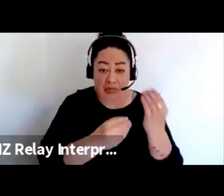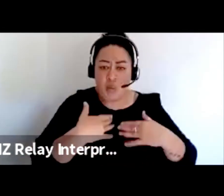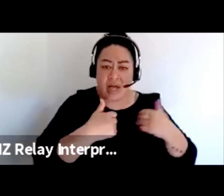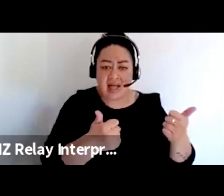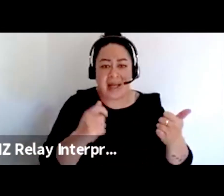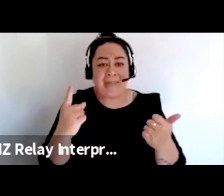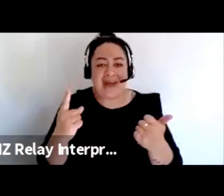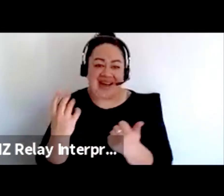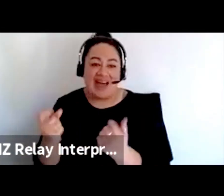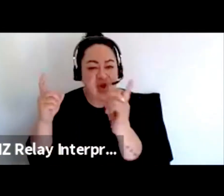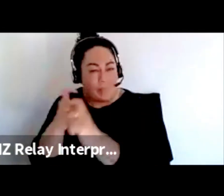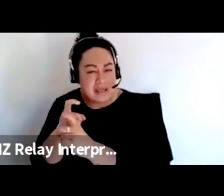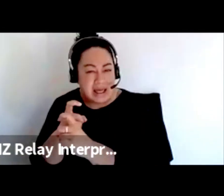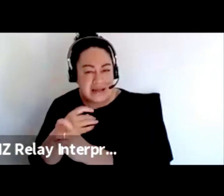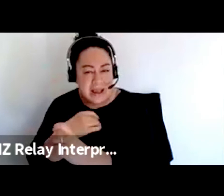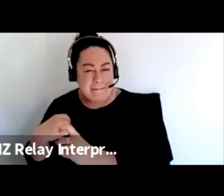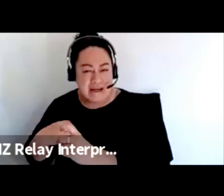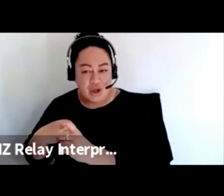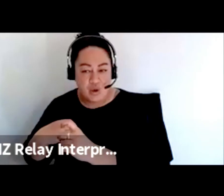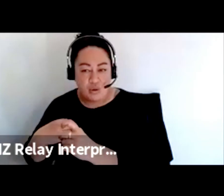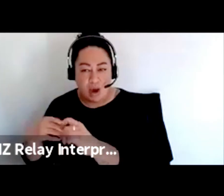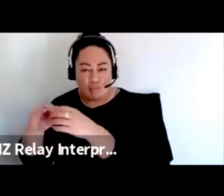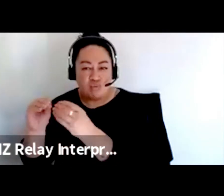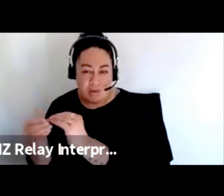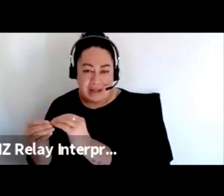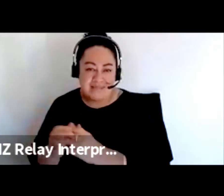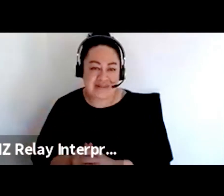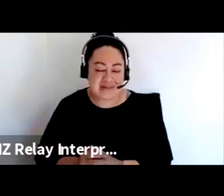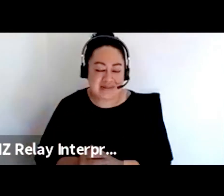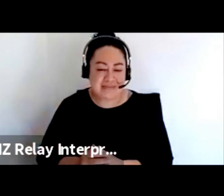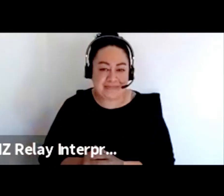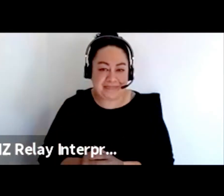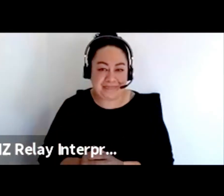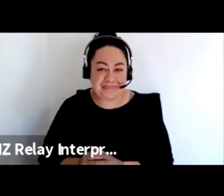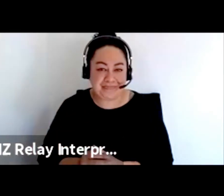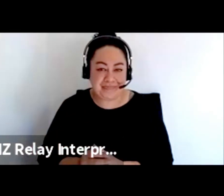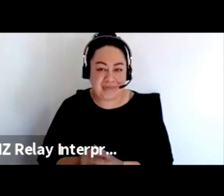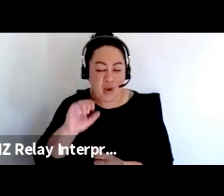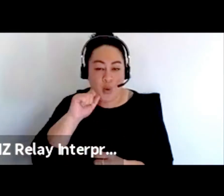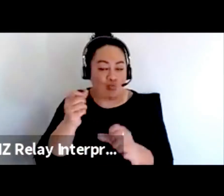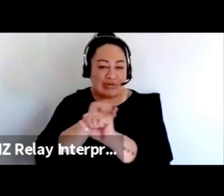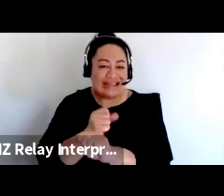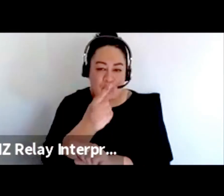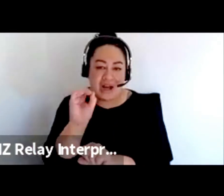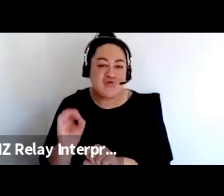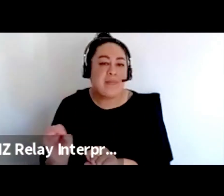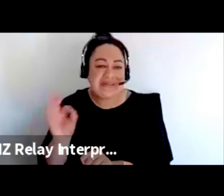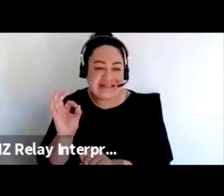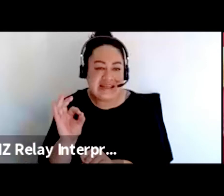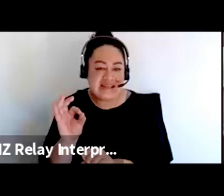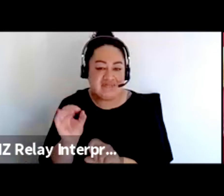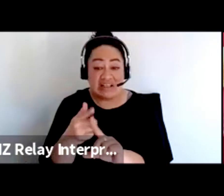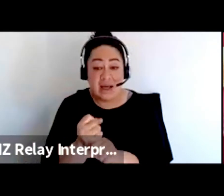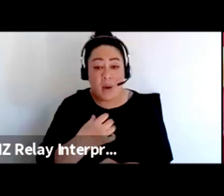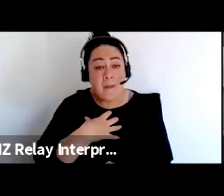so it doesn't make you bulletproof. And so I think that the more things you can do, having a good sleep,